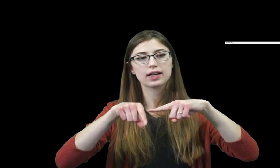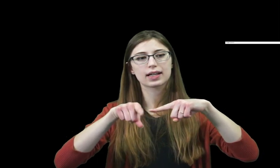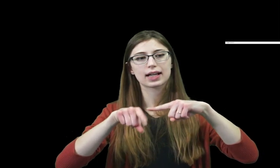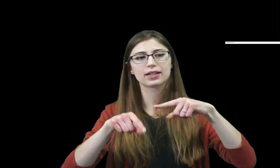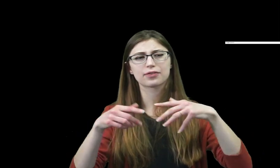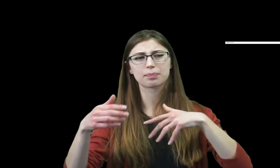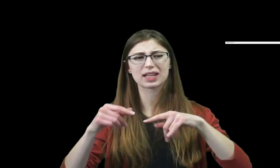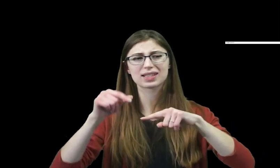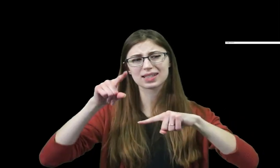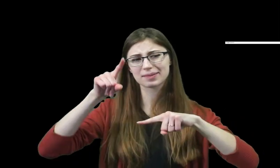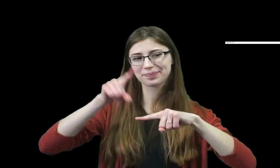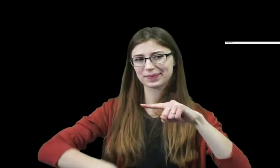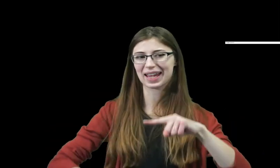it kind of bends. Can't.